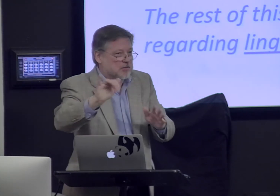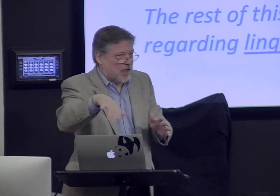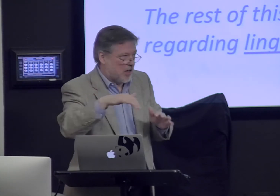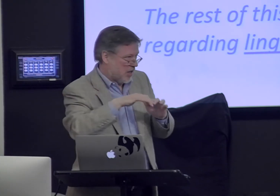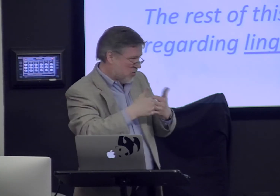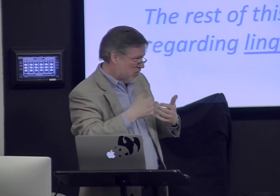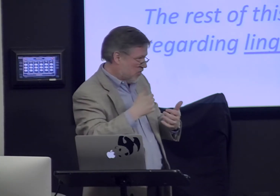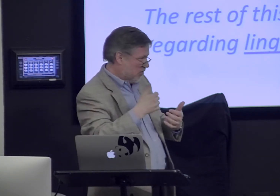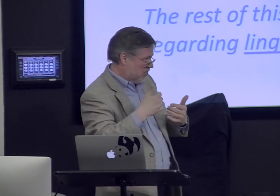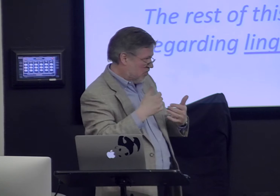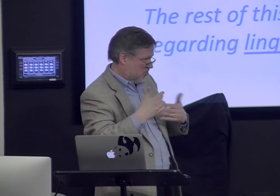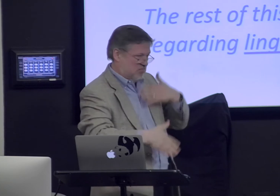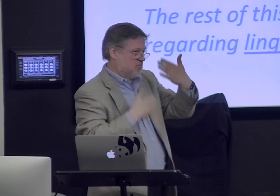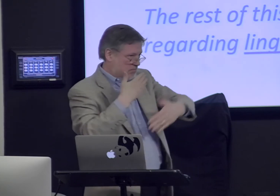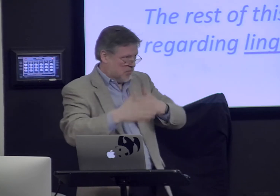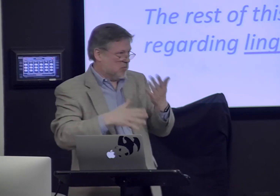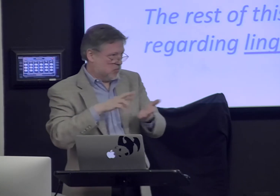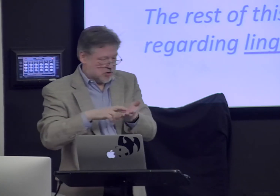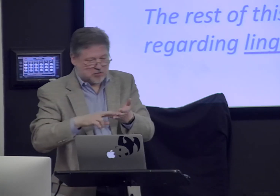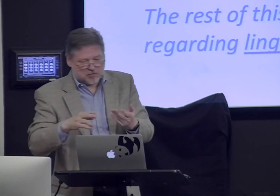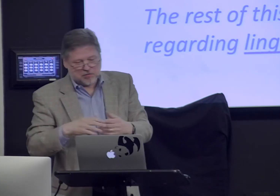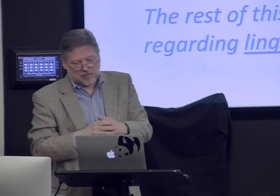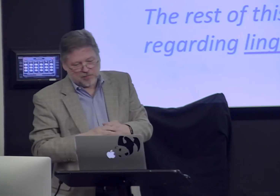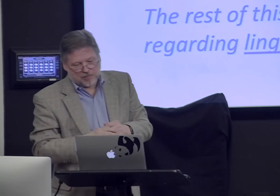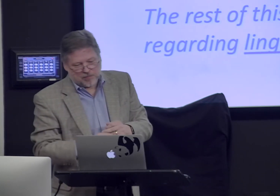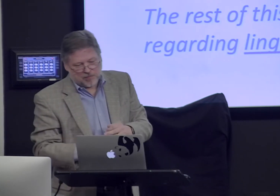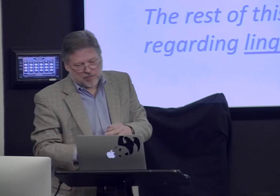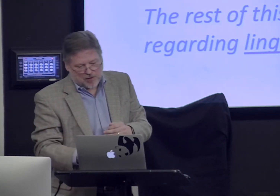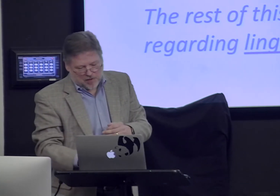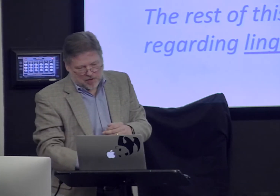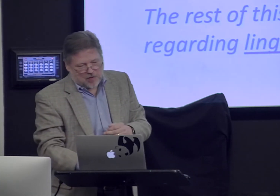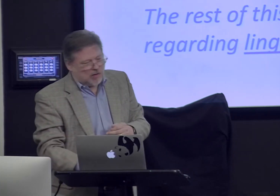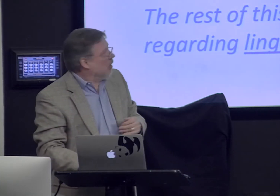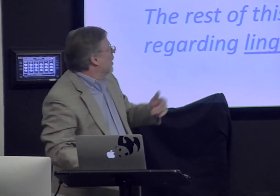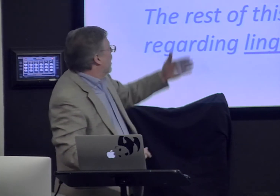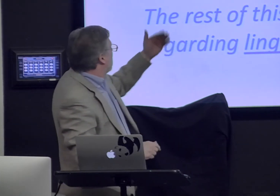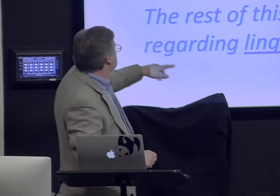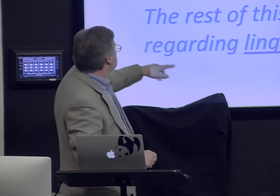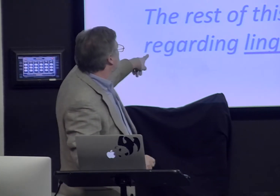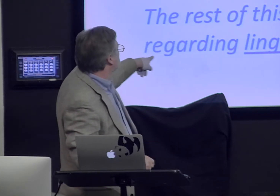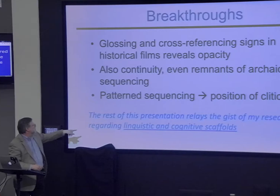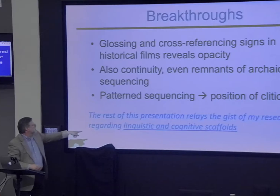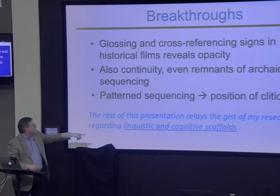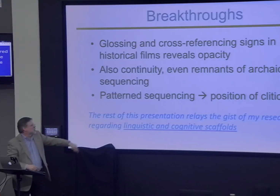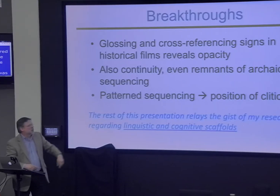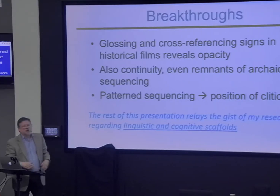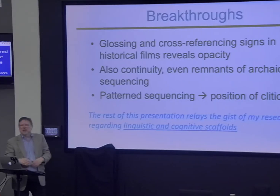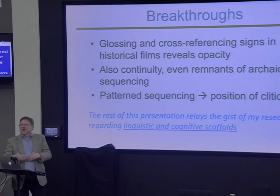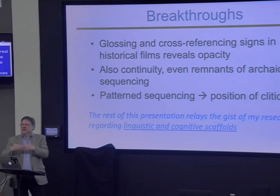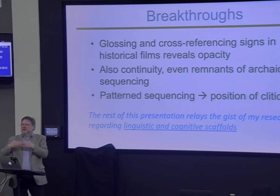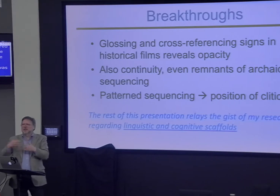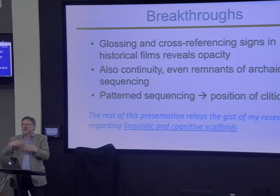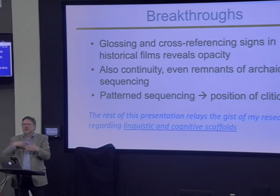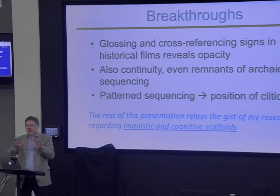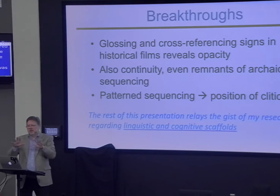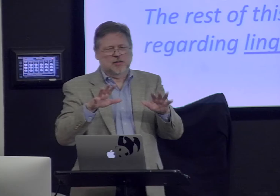of a signer's age, which meant that the sequencing was patterned and governed the position of the clitics. Now, the rest of